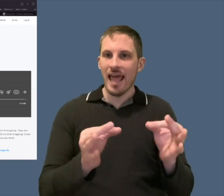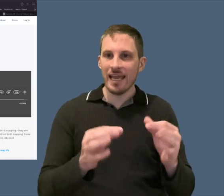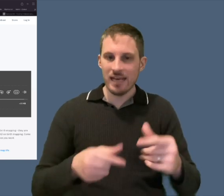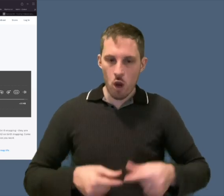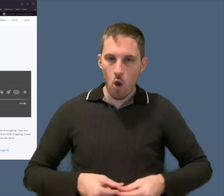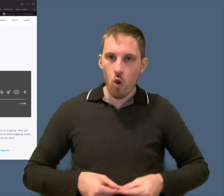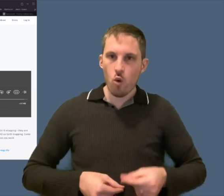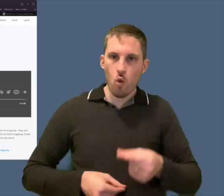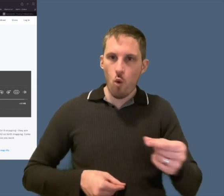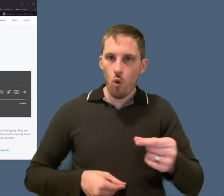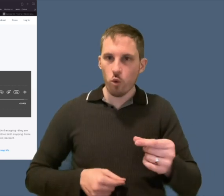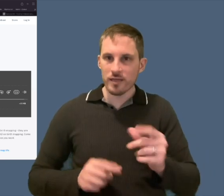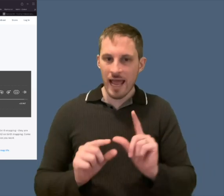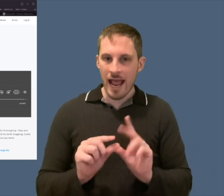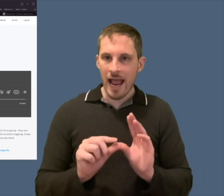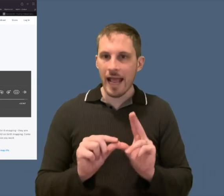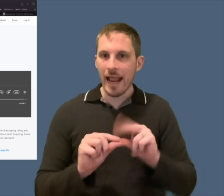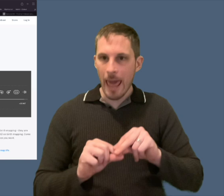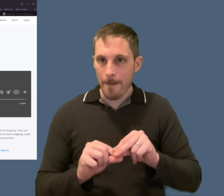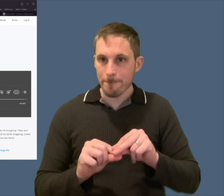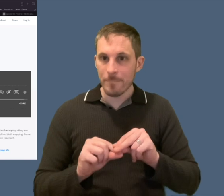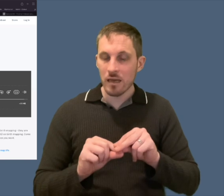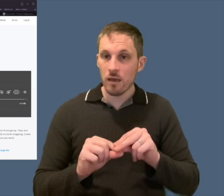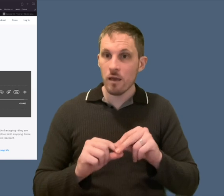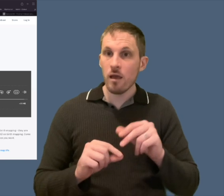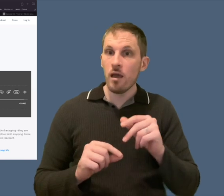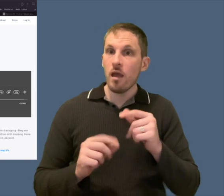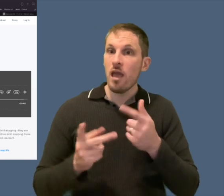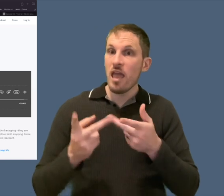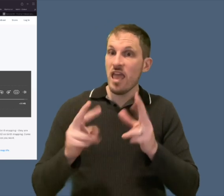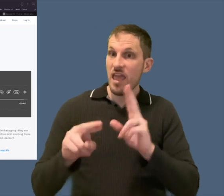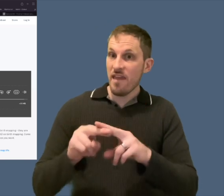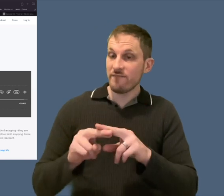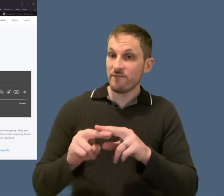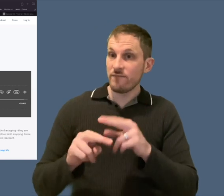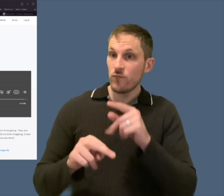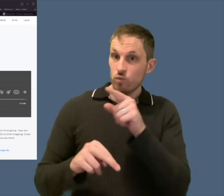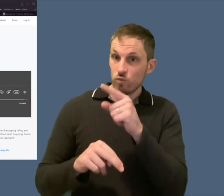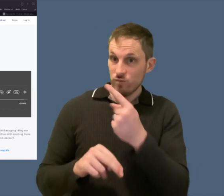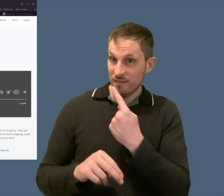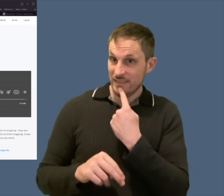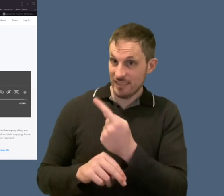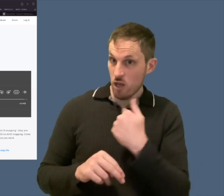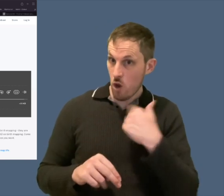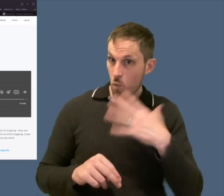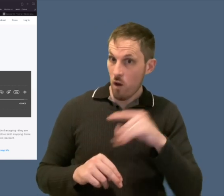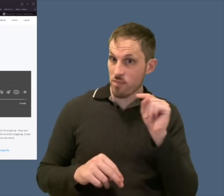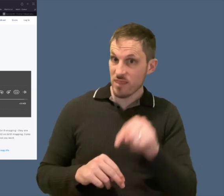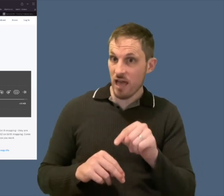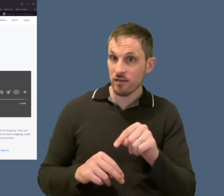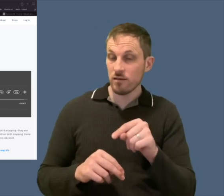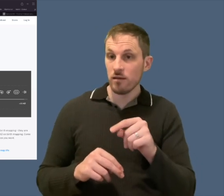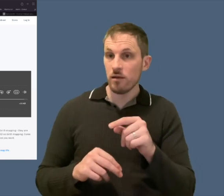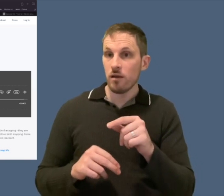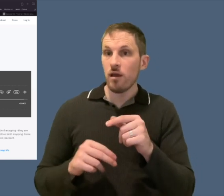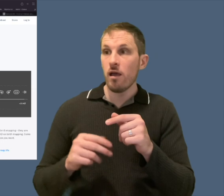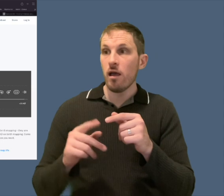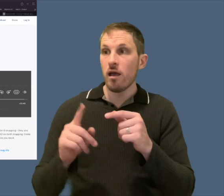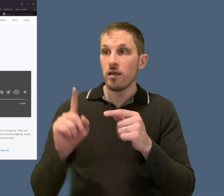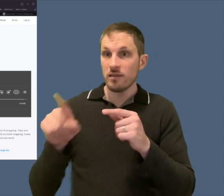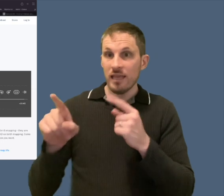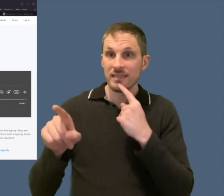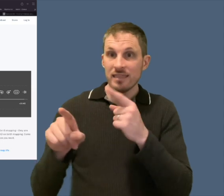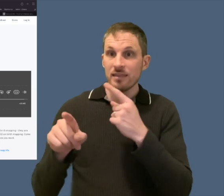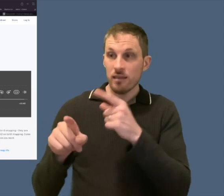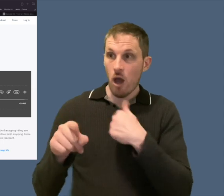document, they're going to say, yeah, sure, absolutely. And then when you get 1 minute, you're going to be disappointed because